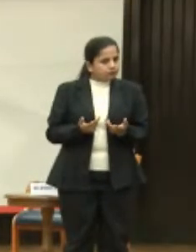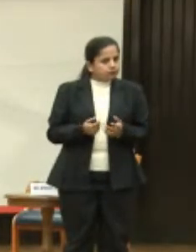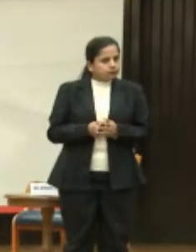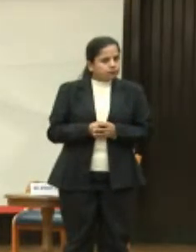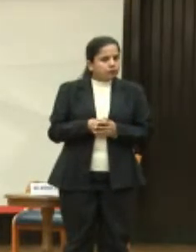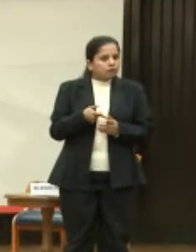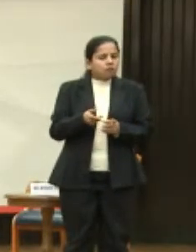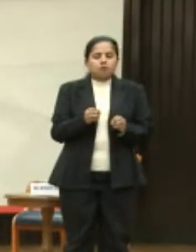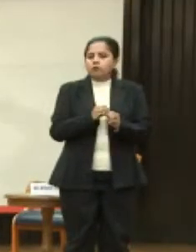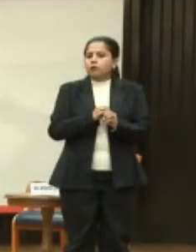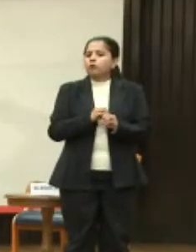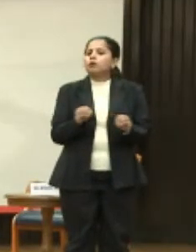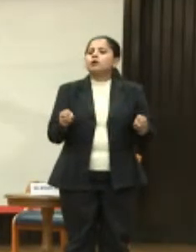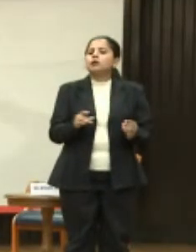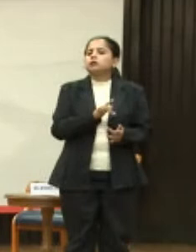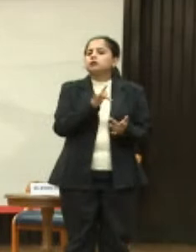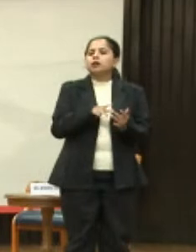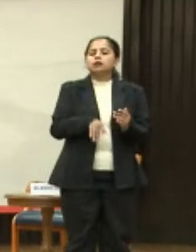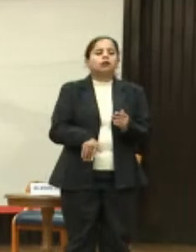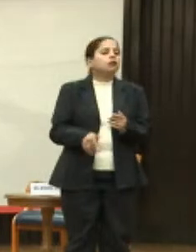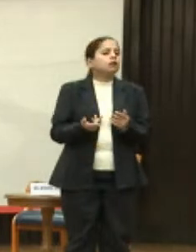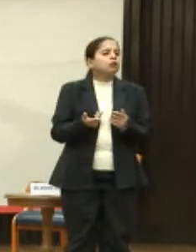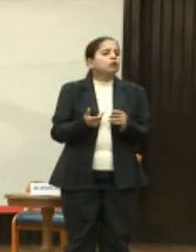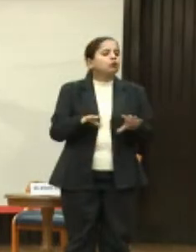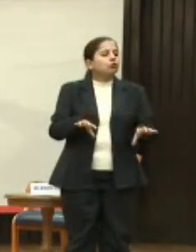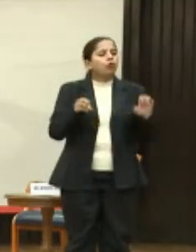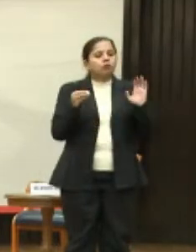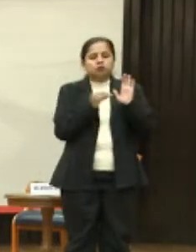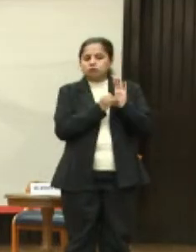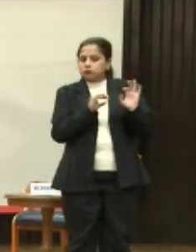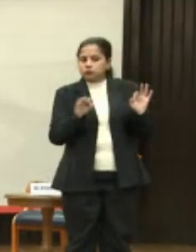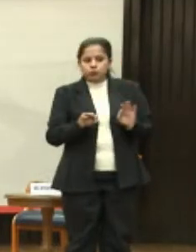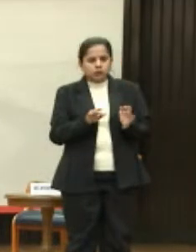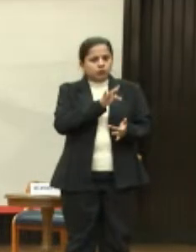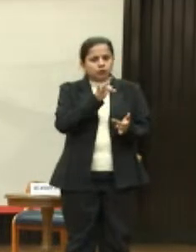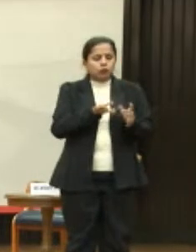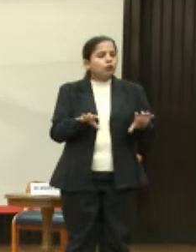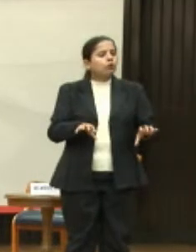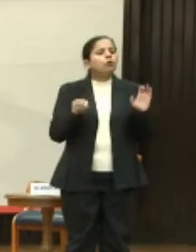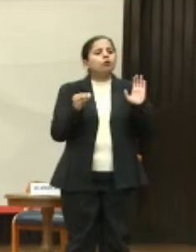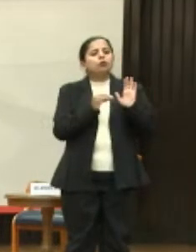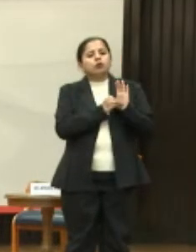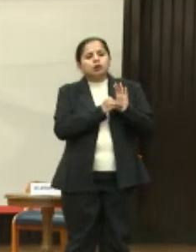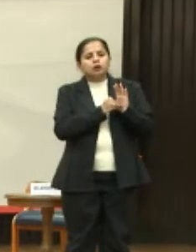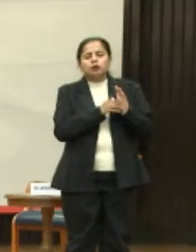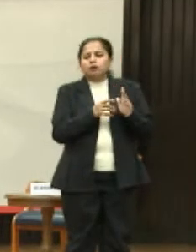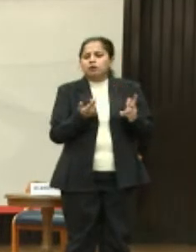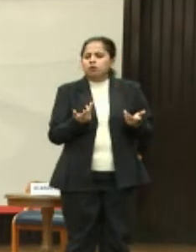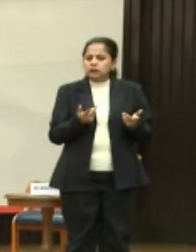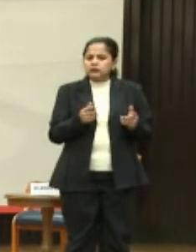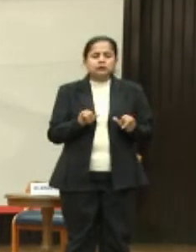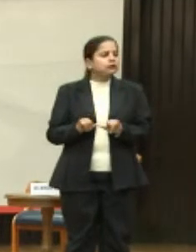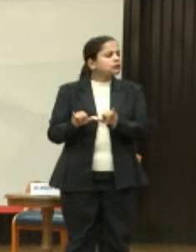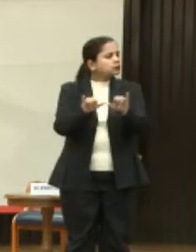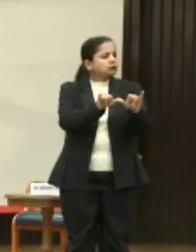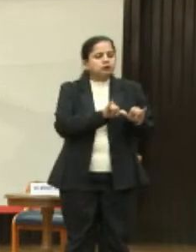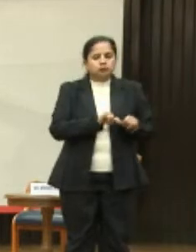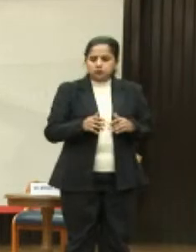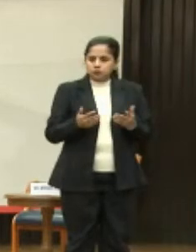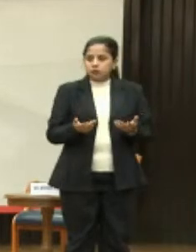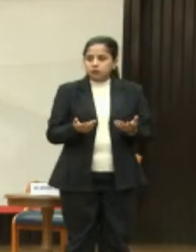There is no center in the Constitution. The word in the Constitution is union.